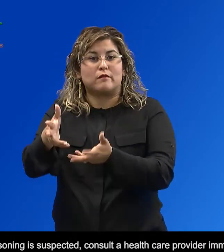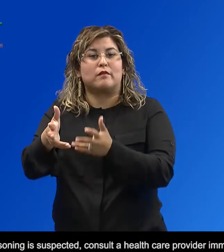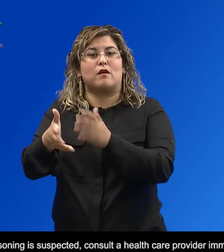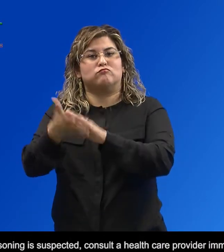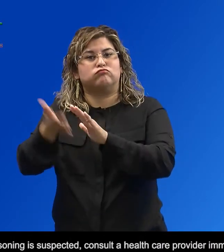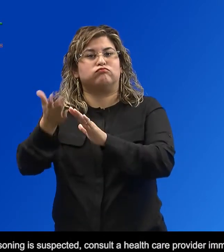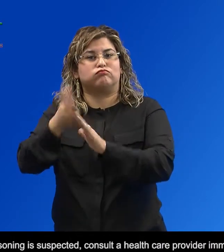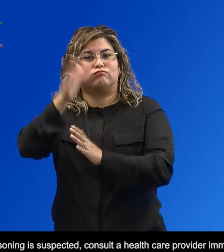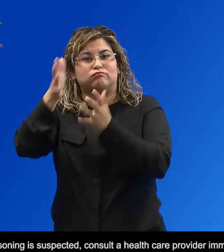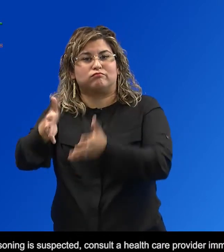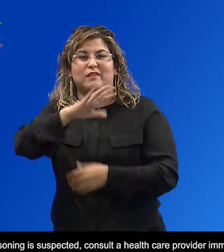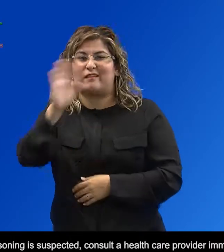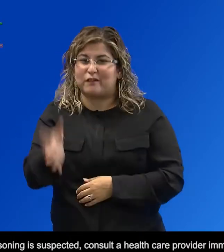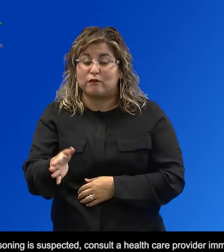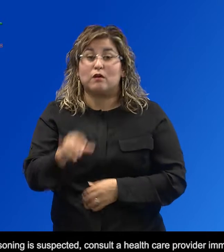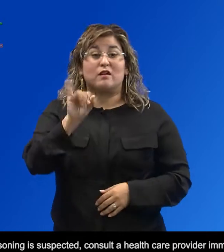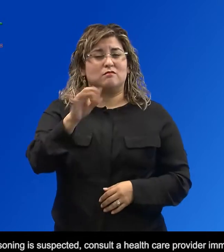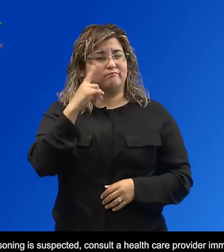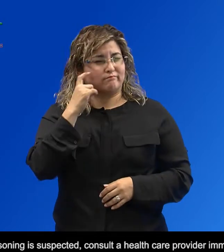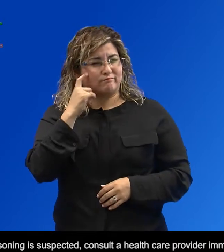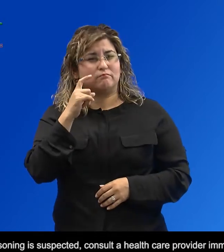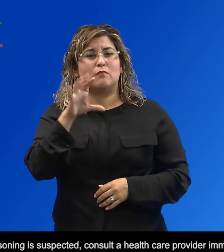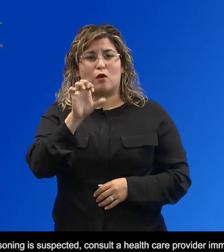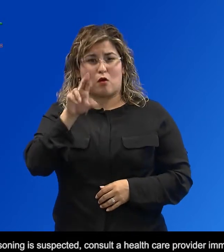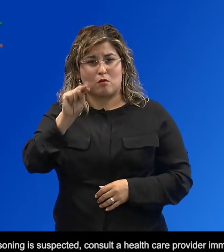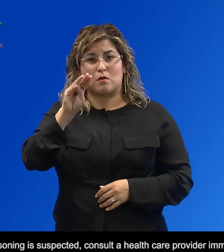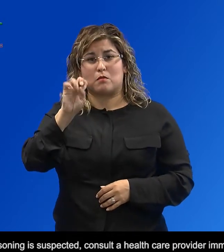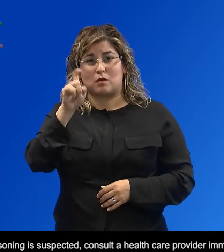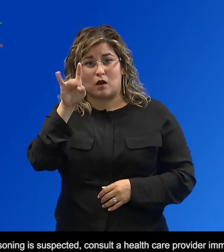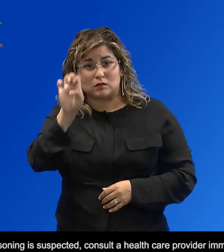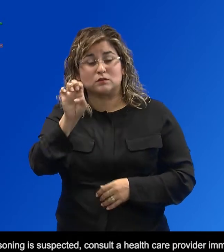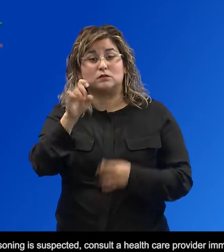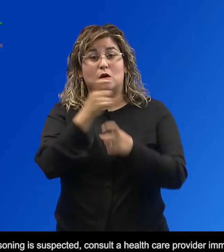consult a healthcare provider immediately or call 911.